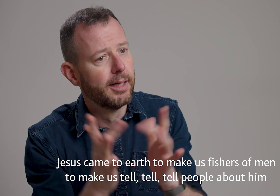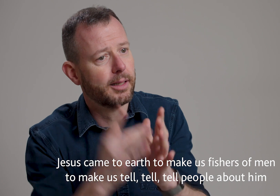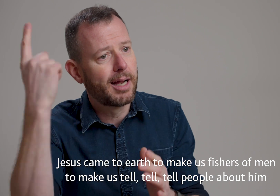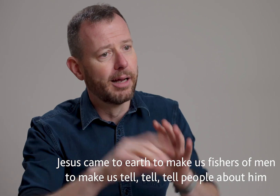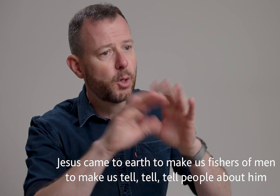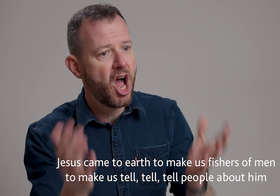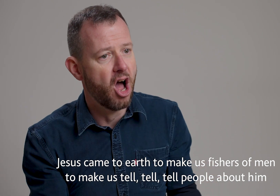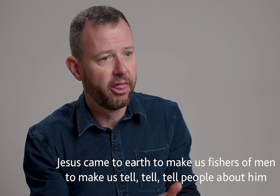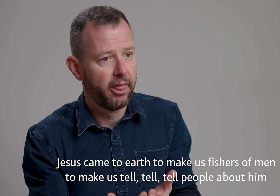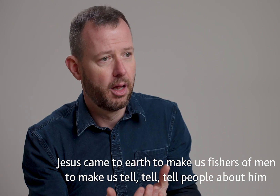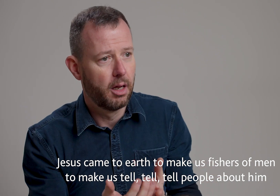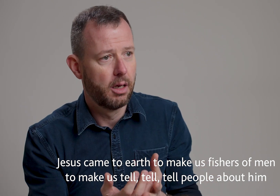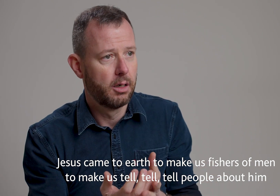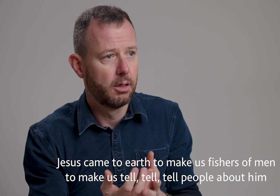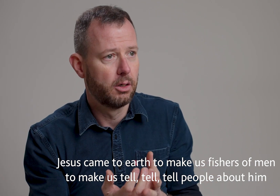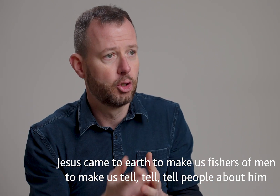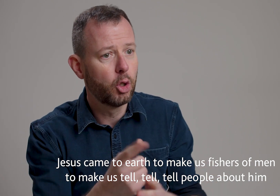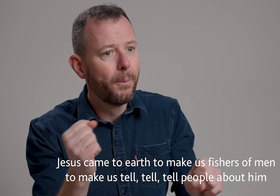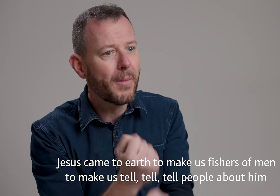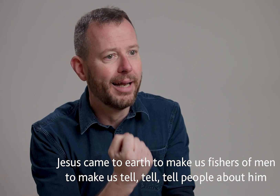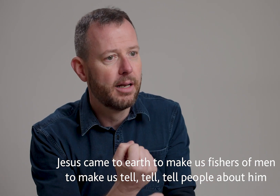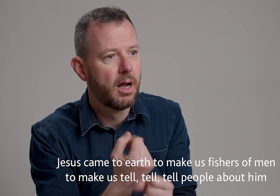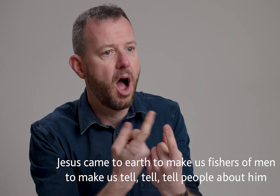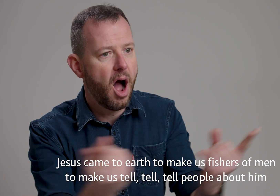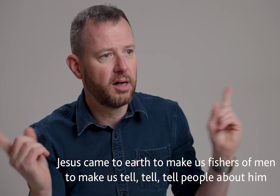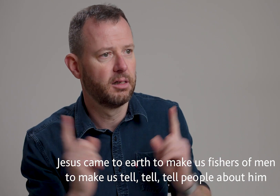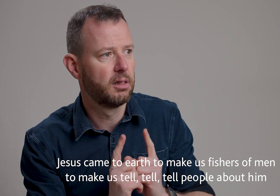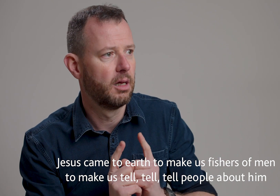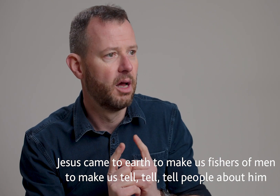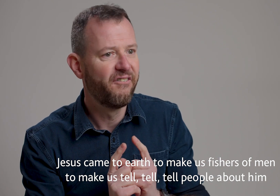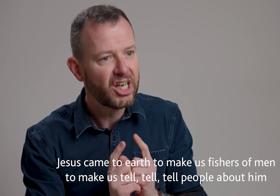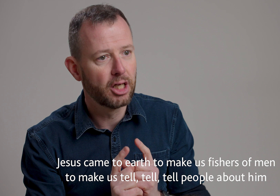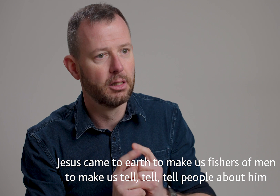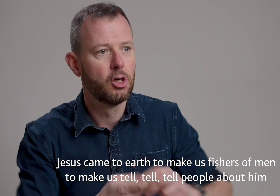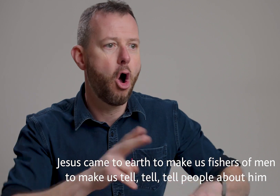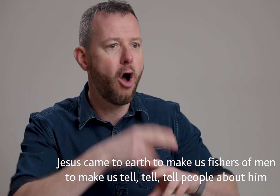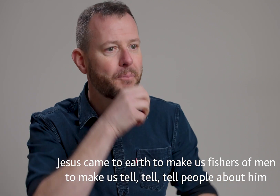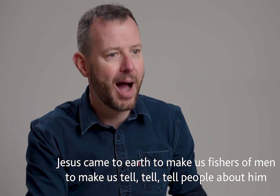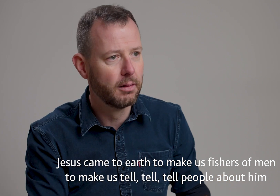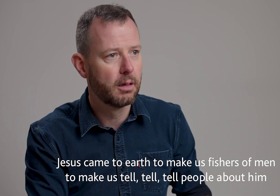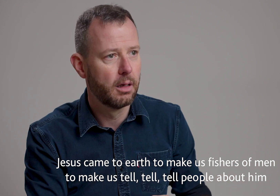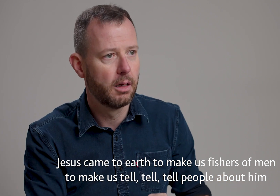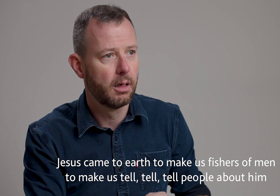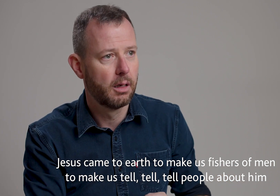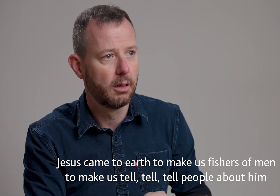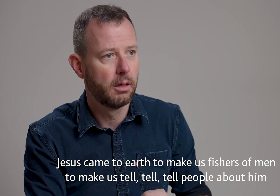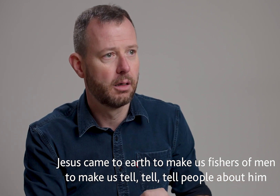Jesus came to her to know us, sisters of men.